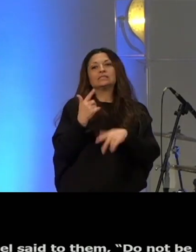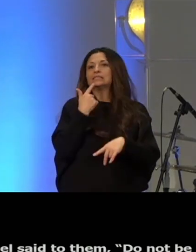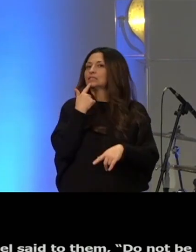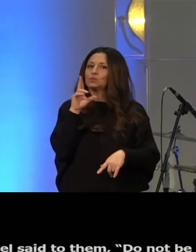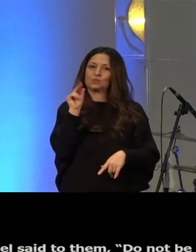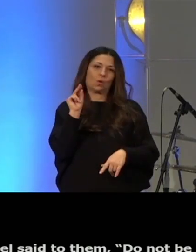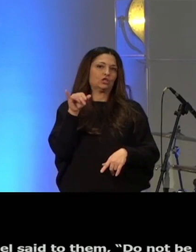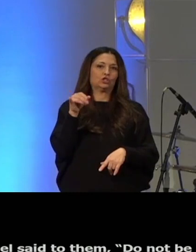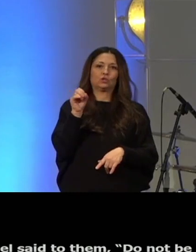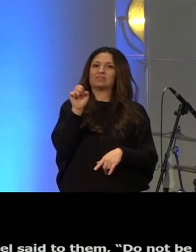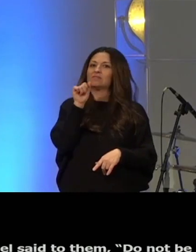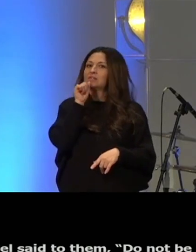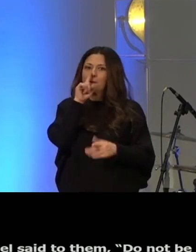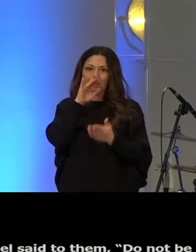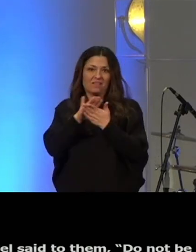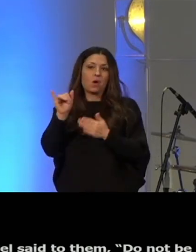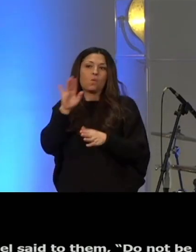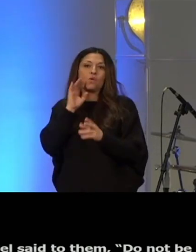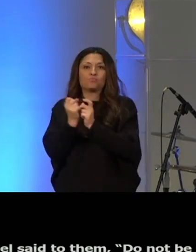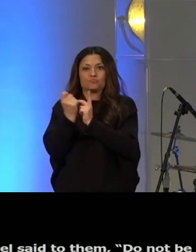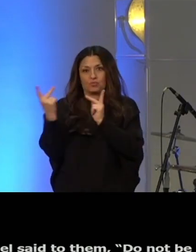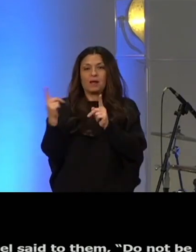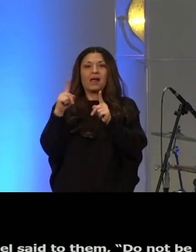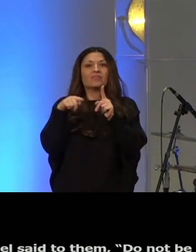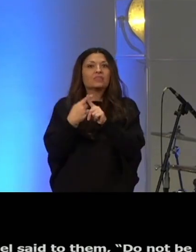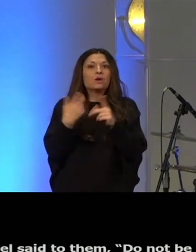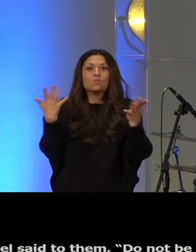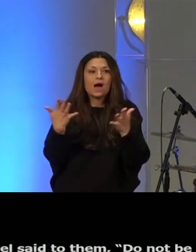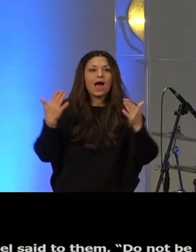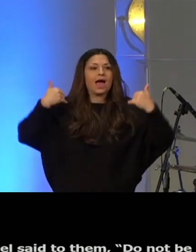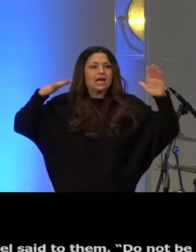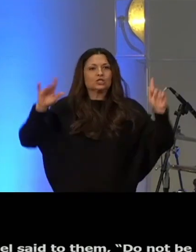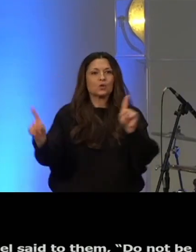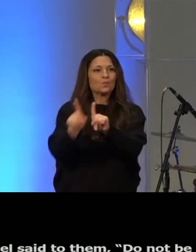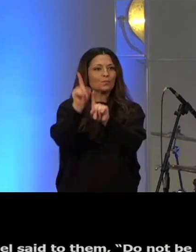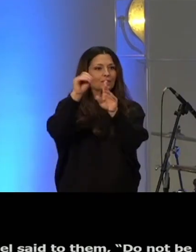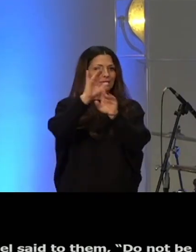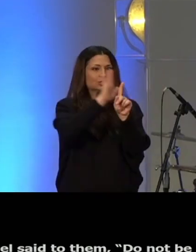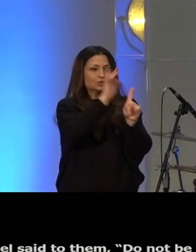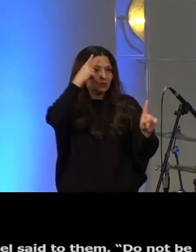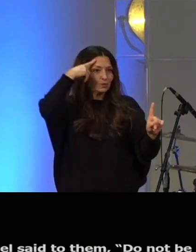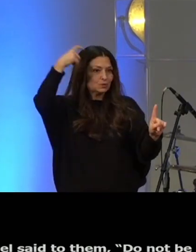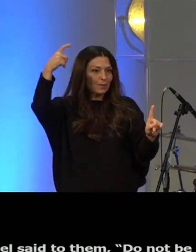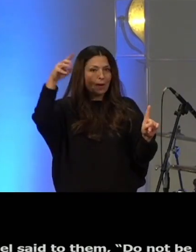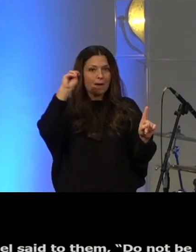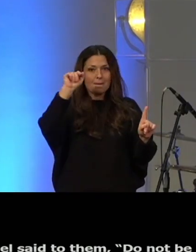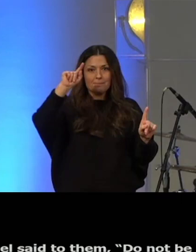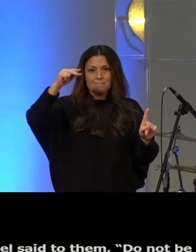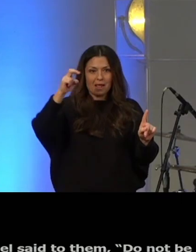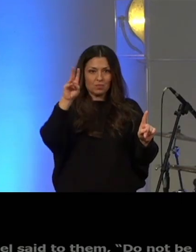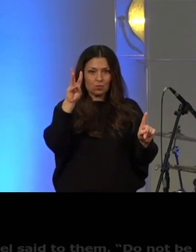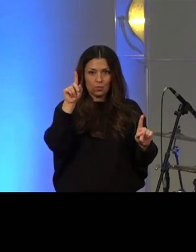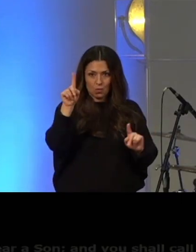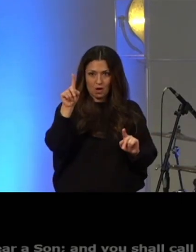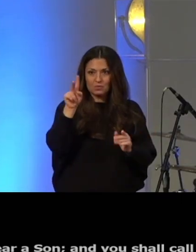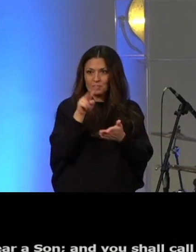and he was going to break off their engagement. And then an angel appeared to him in a dream. And in Matthew 1, we read this.